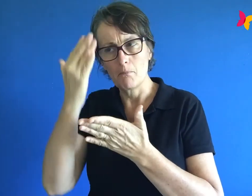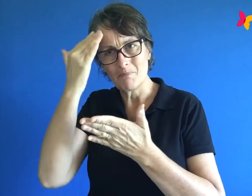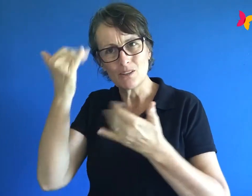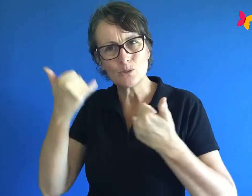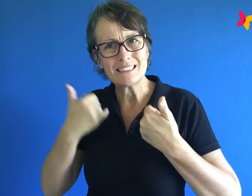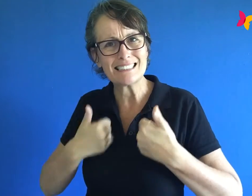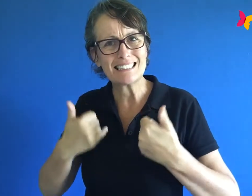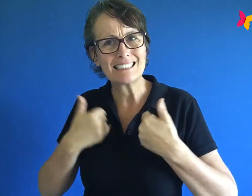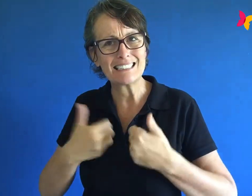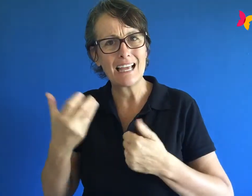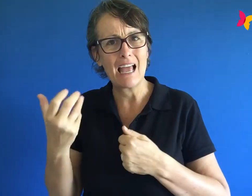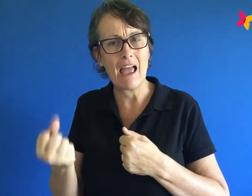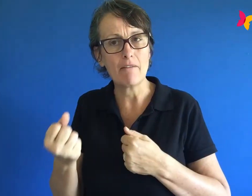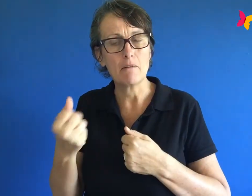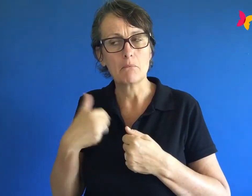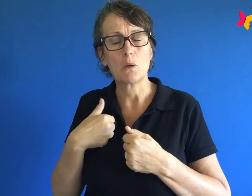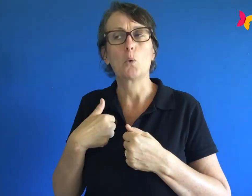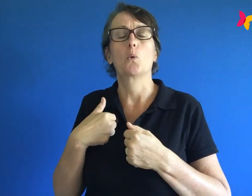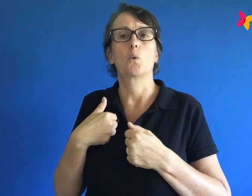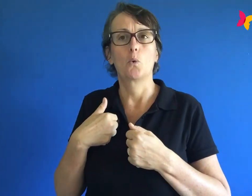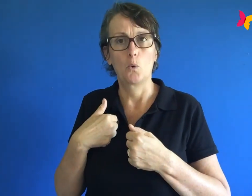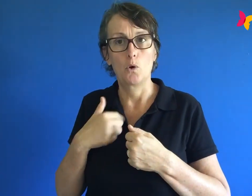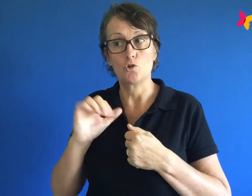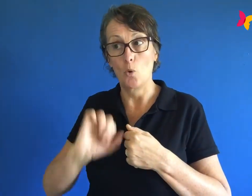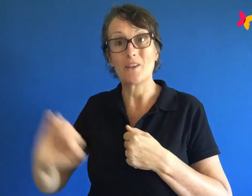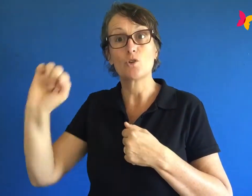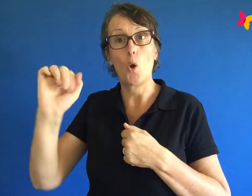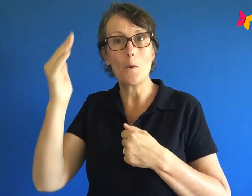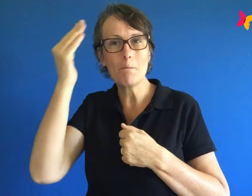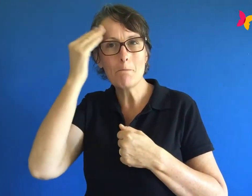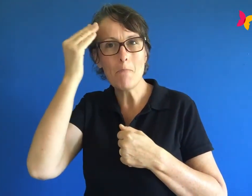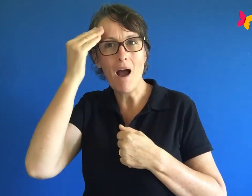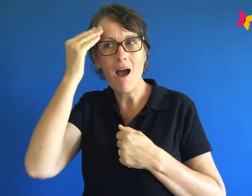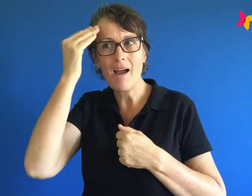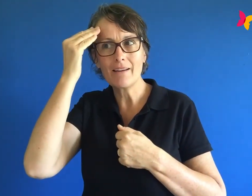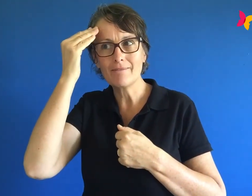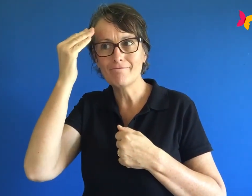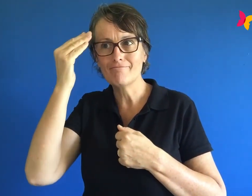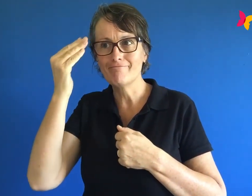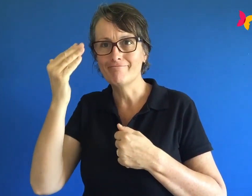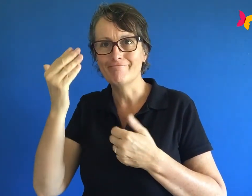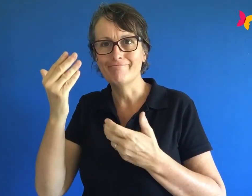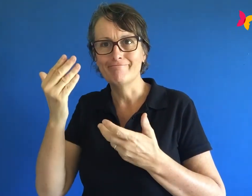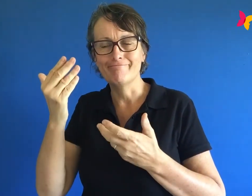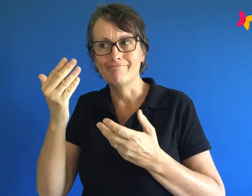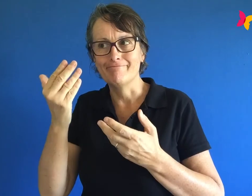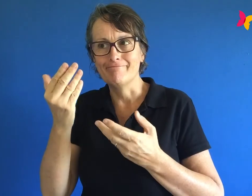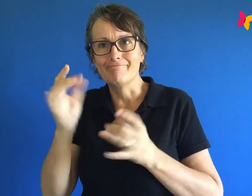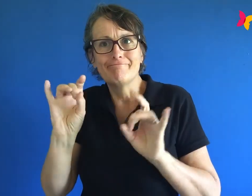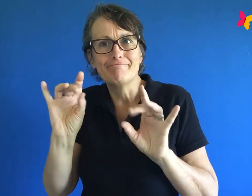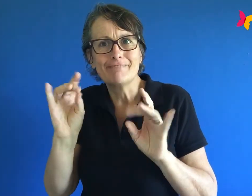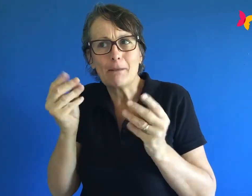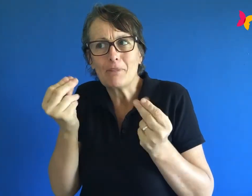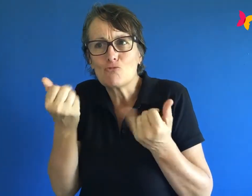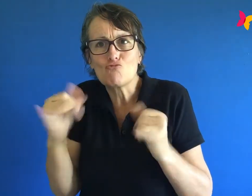own mind. His own mind had kind of turned on him, and I didn't know what to do with